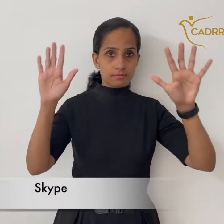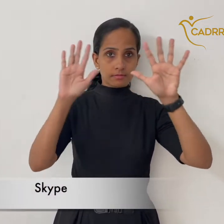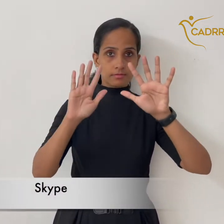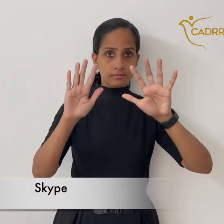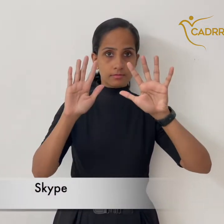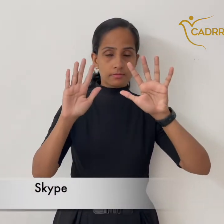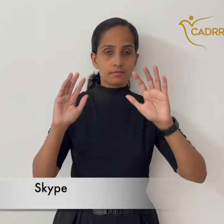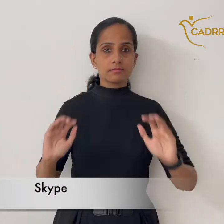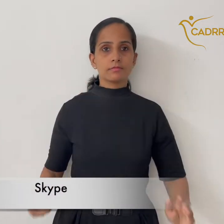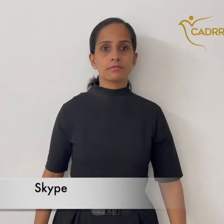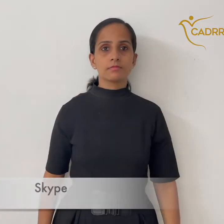Skype,